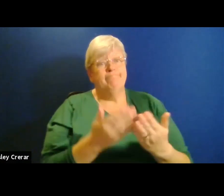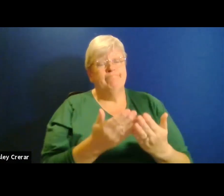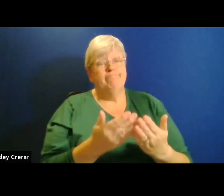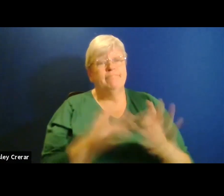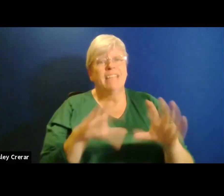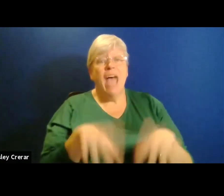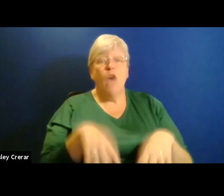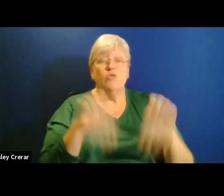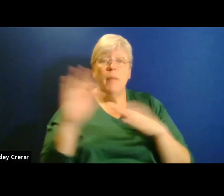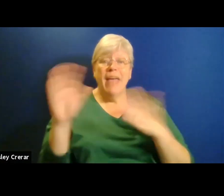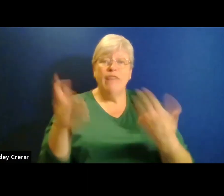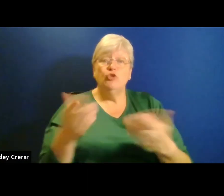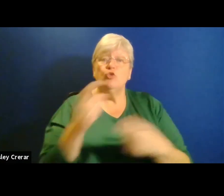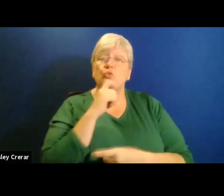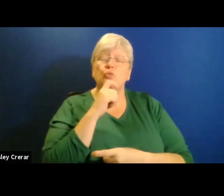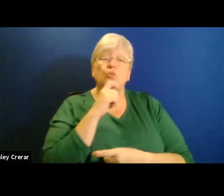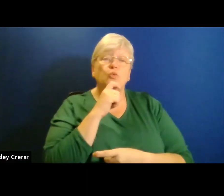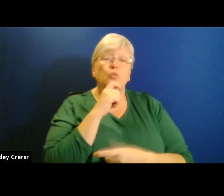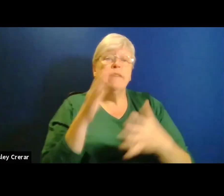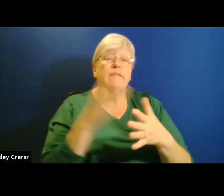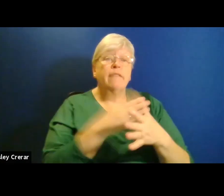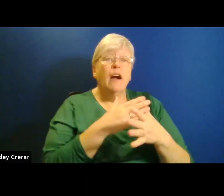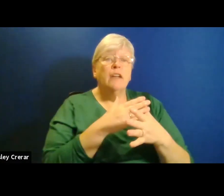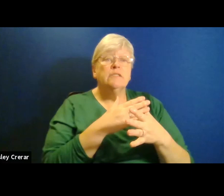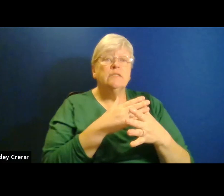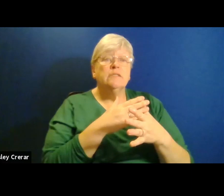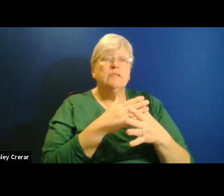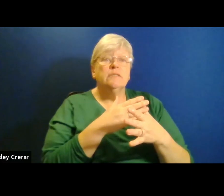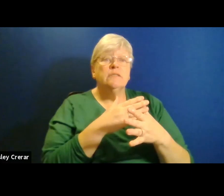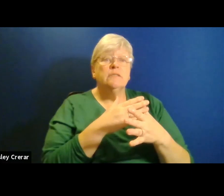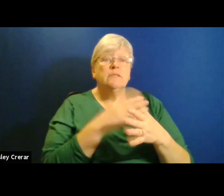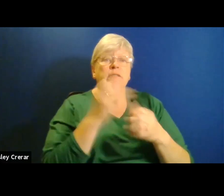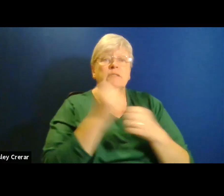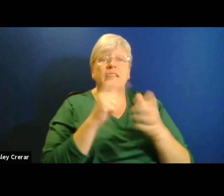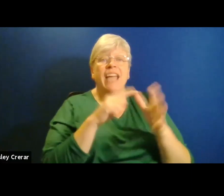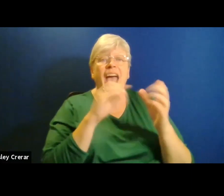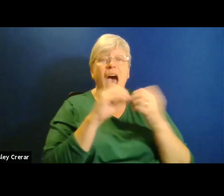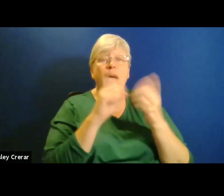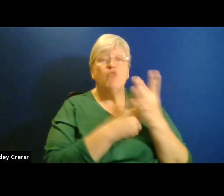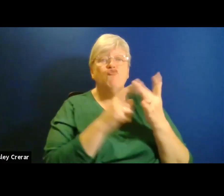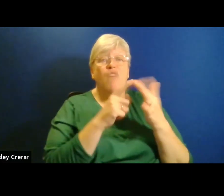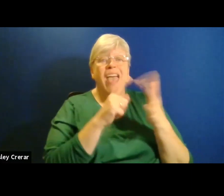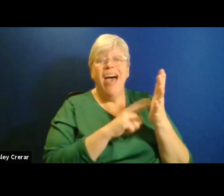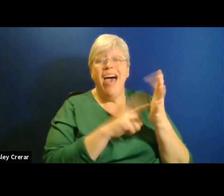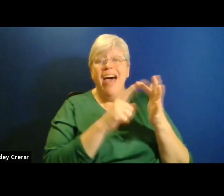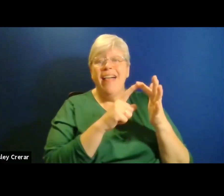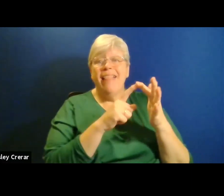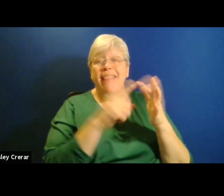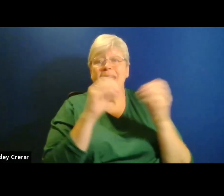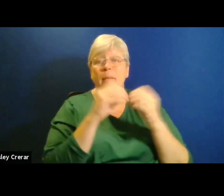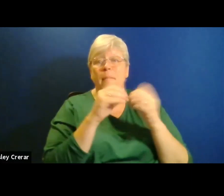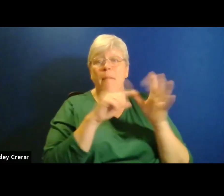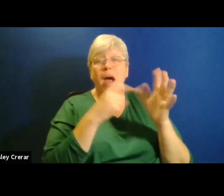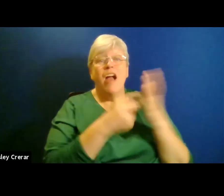by introducing our first reader, Gabrielle Barnby. Gabrielle Barnby lives in